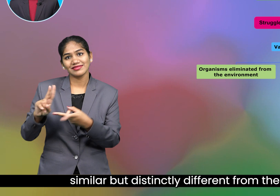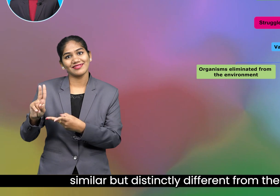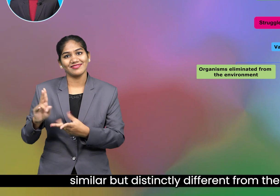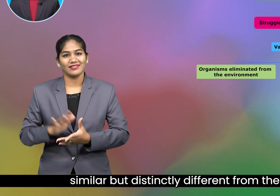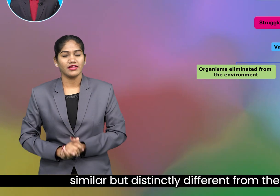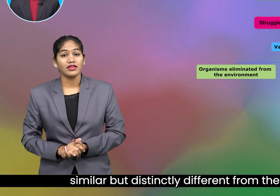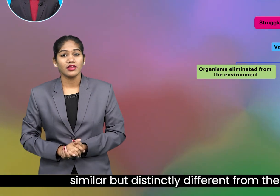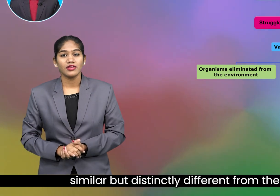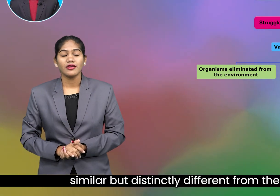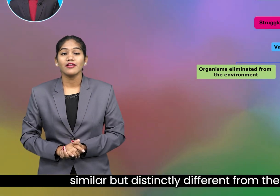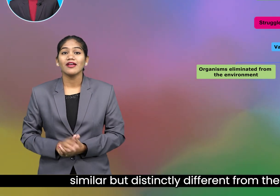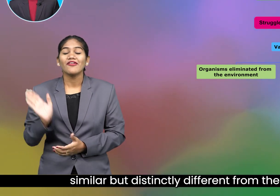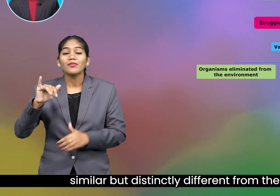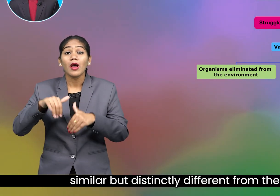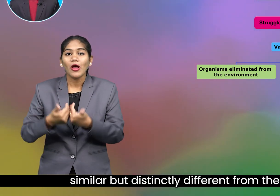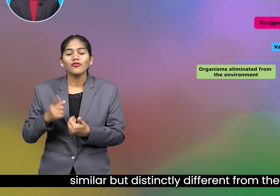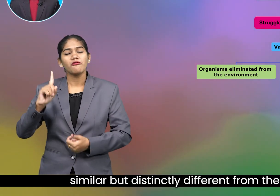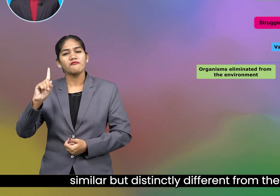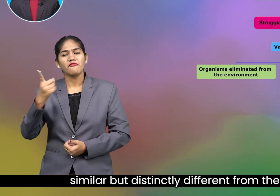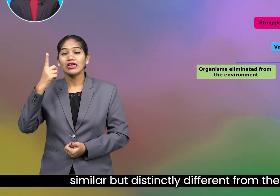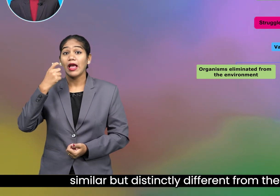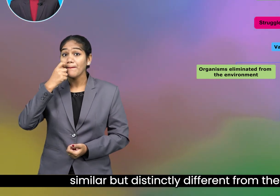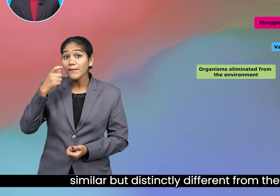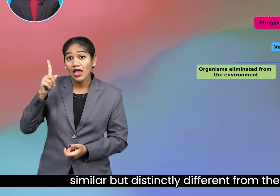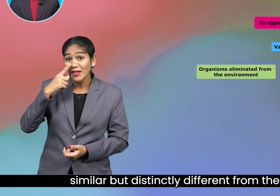different from the original species.